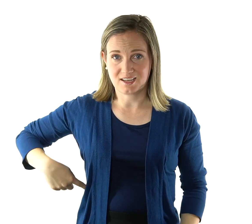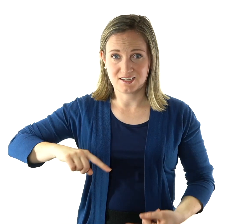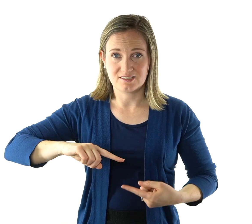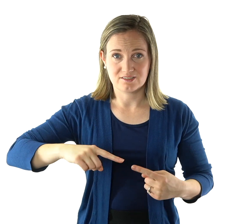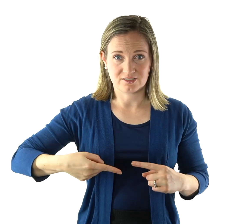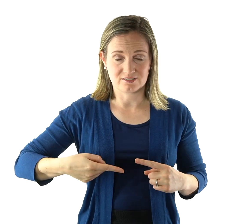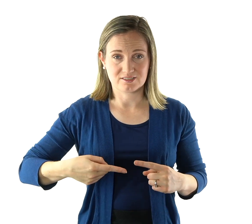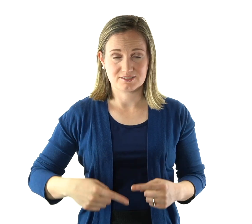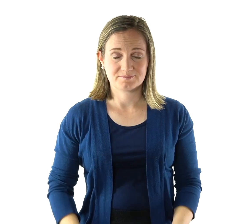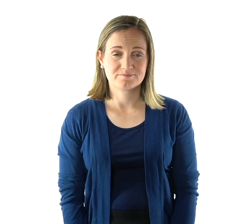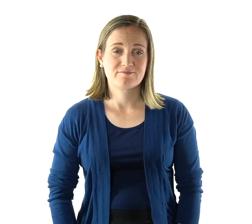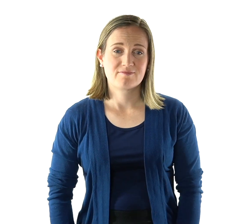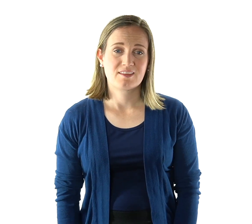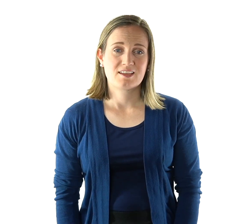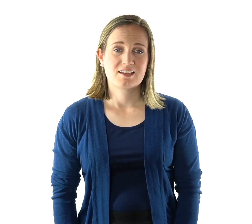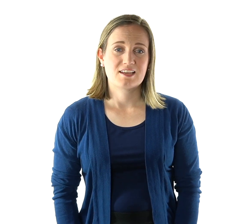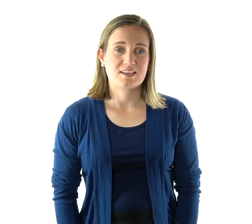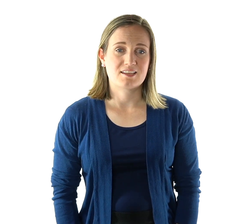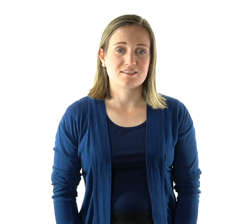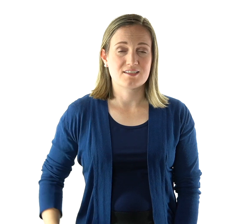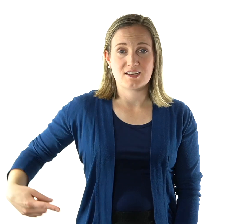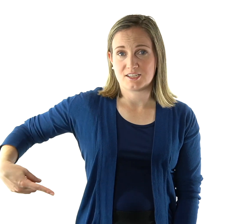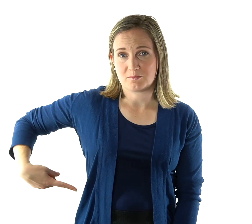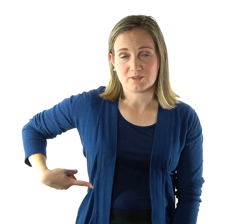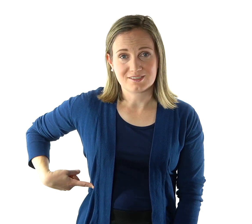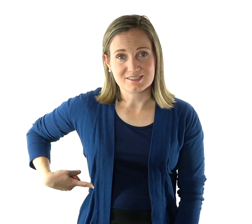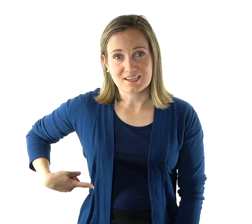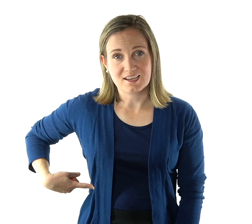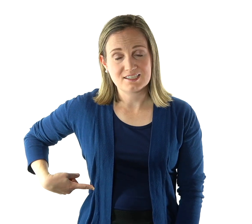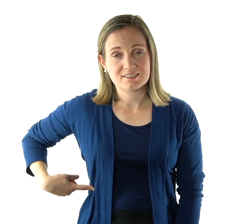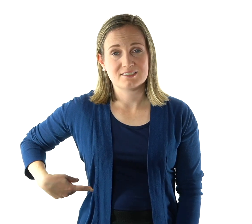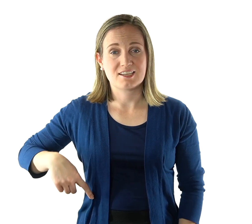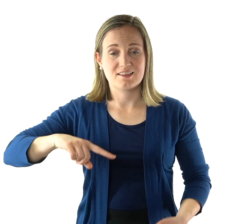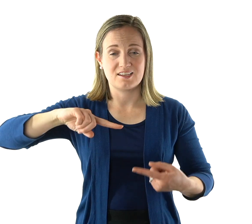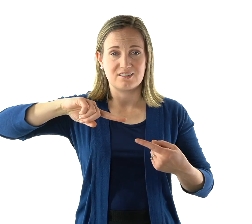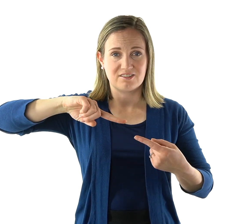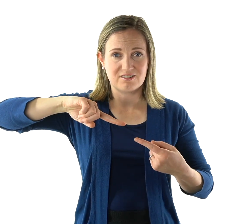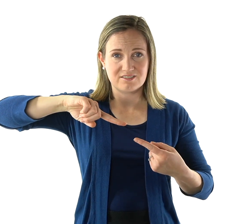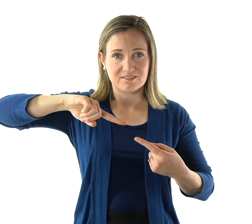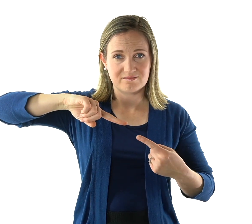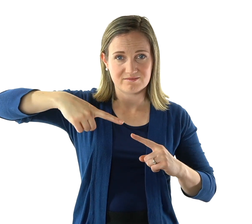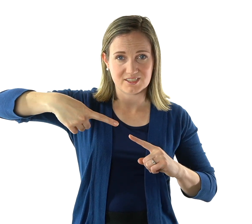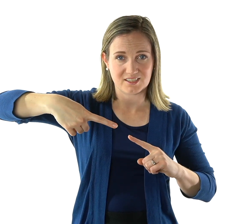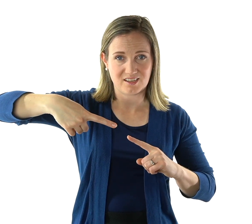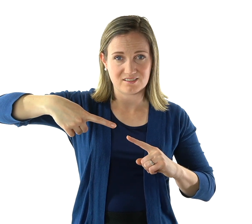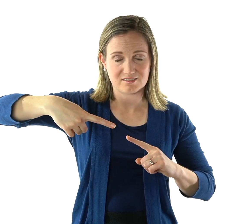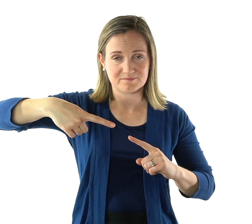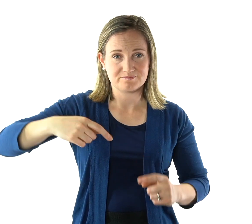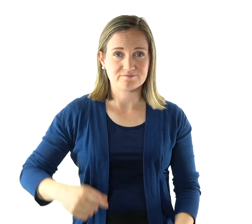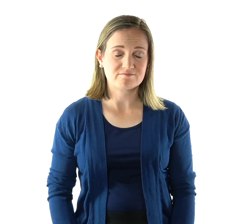side hurt. And side, I just point to the side, and then hurt, it's like that.